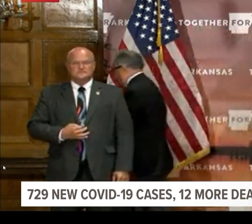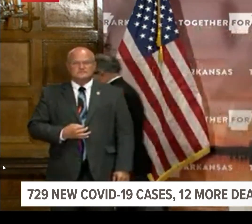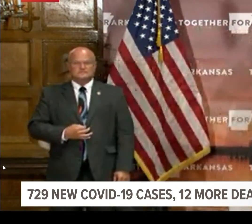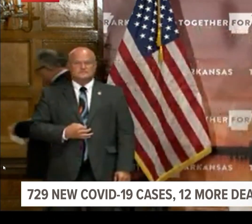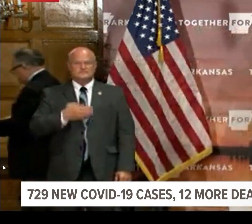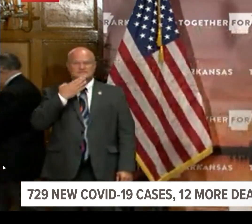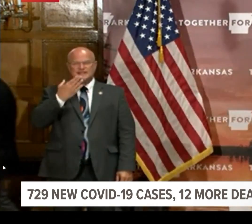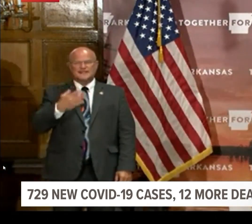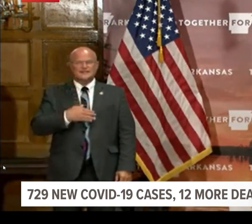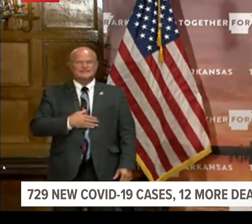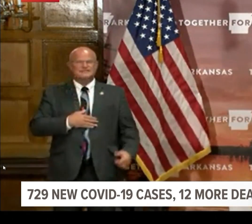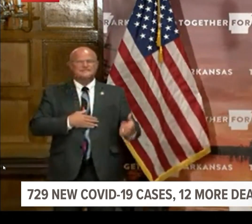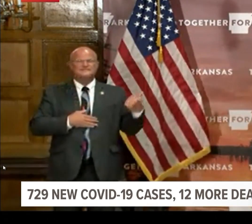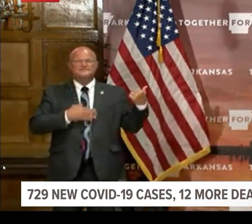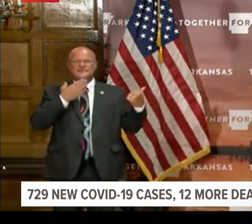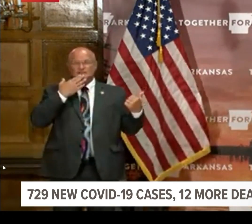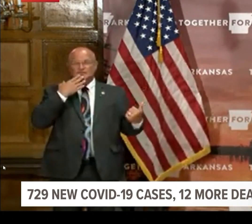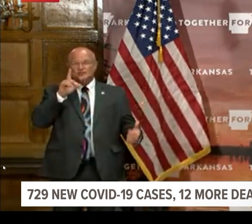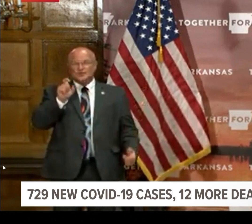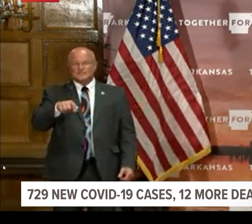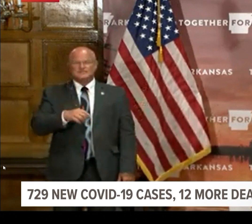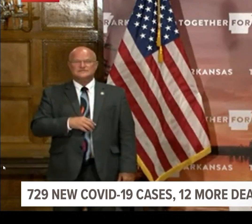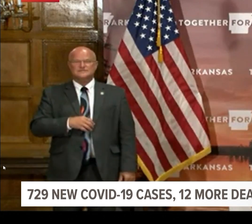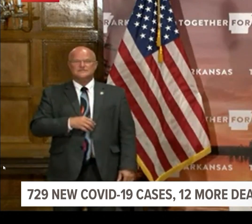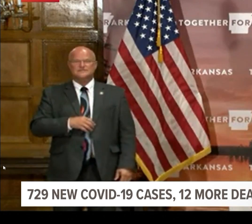Thank you. Thank you. Good question.